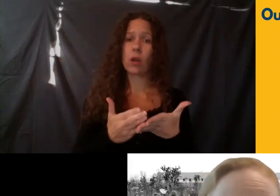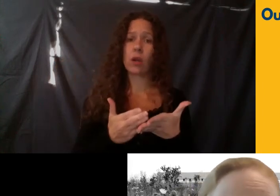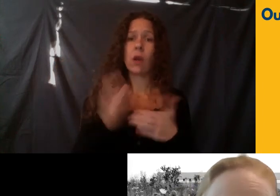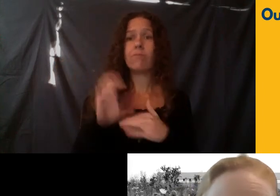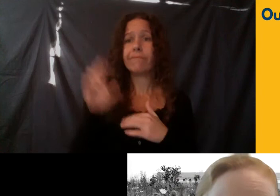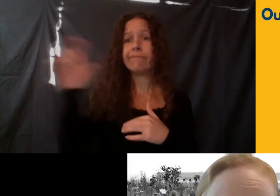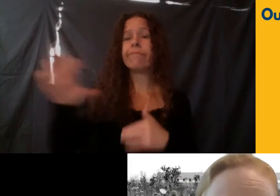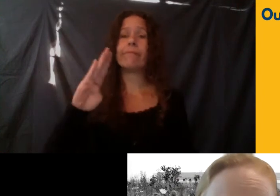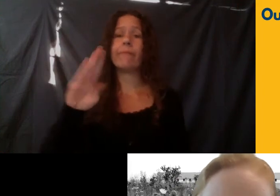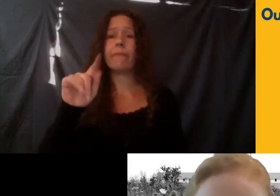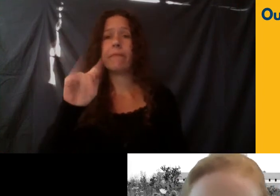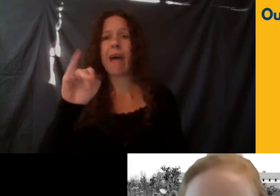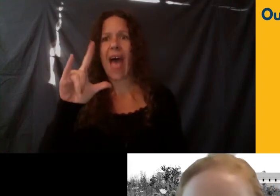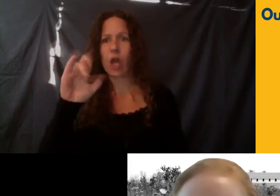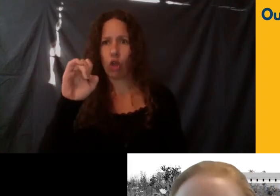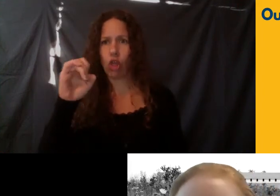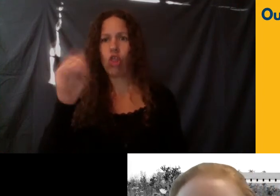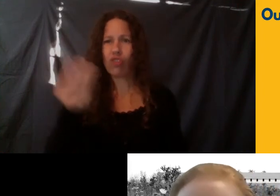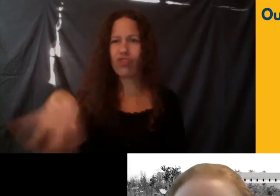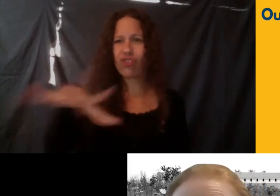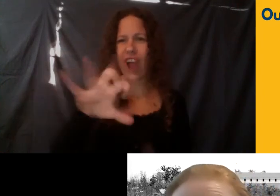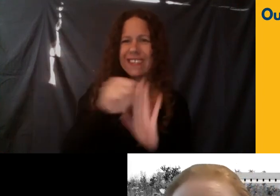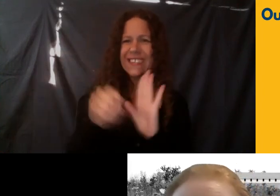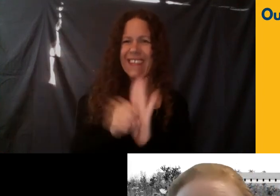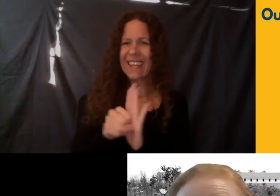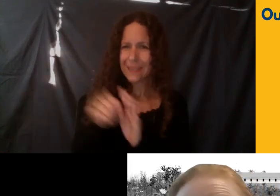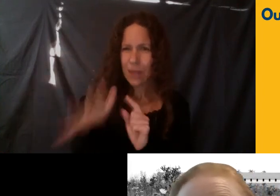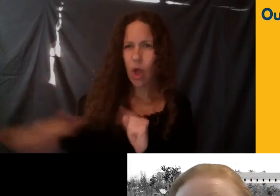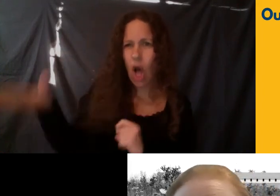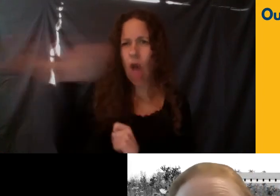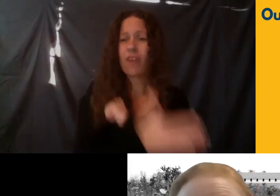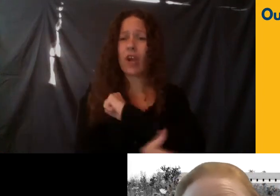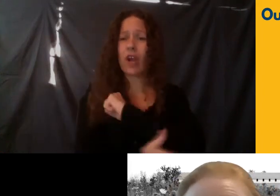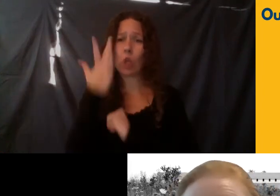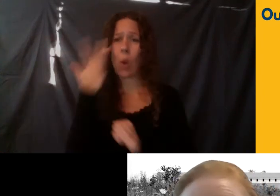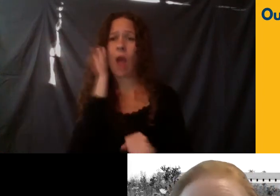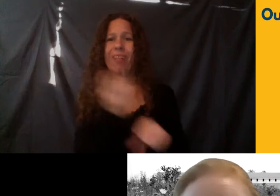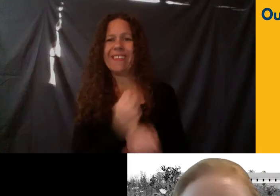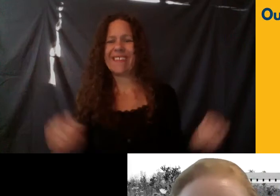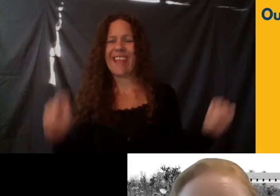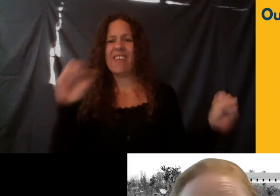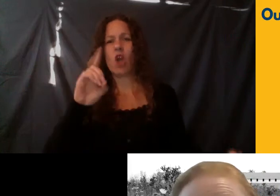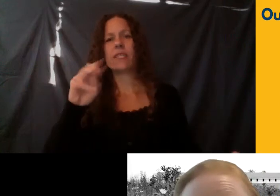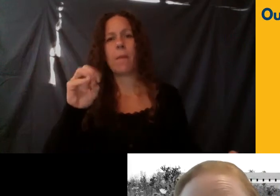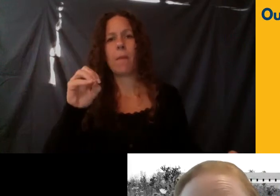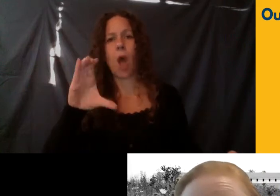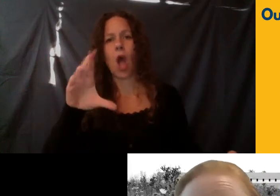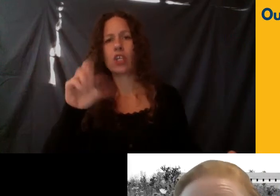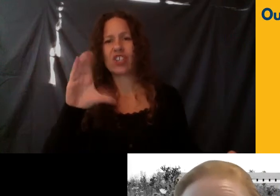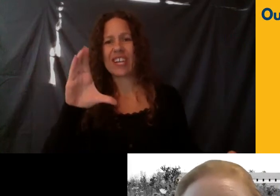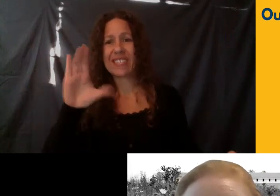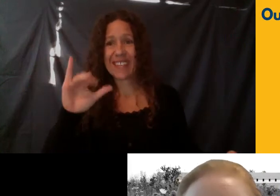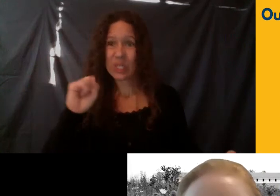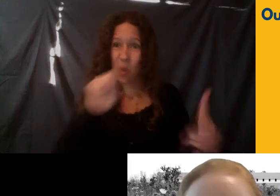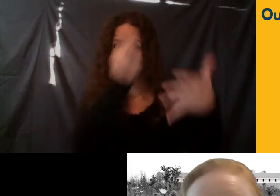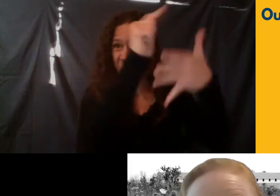the country to save our democracy and nationwide. So of those numbers that I just rattled through, 26,000